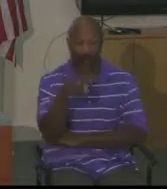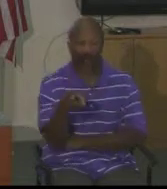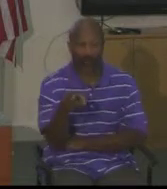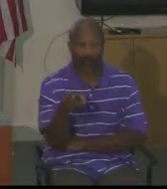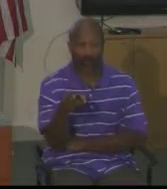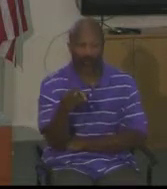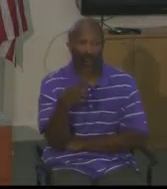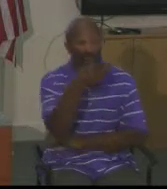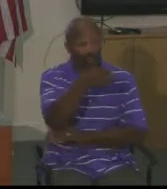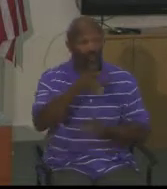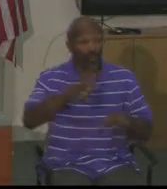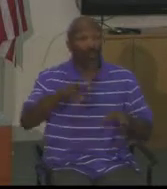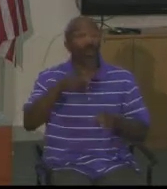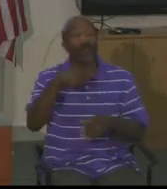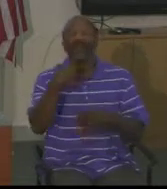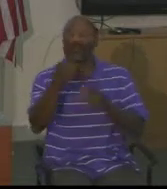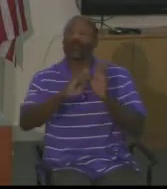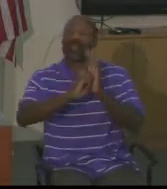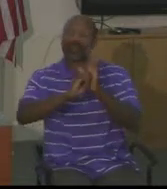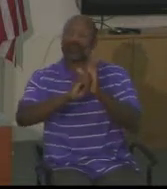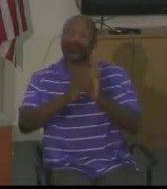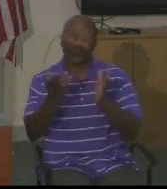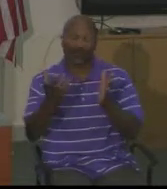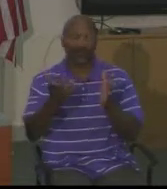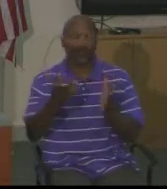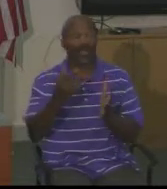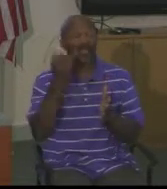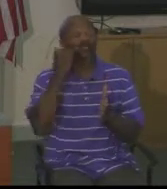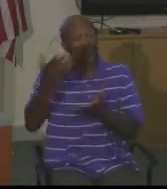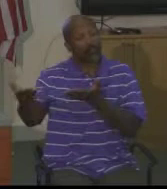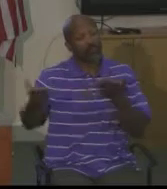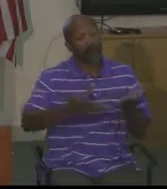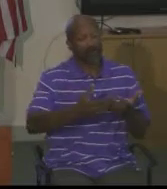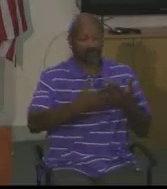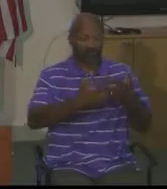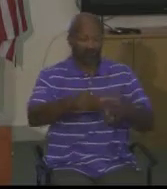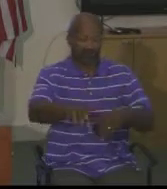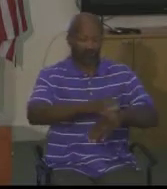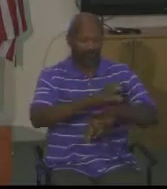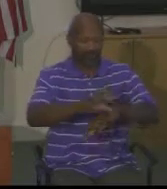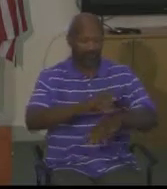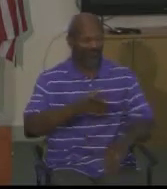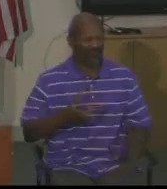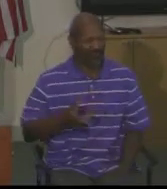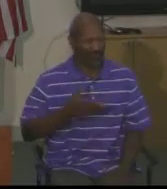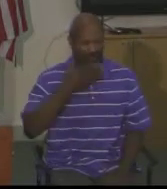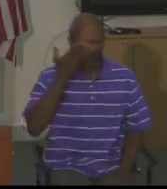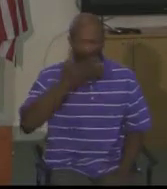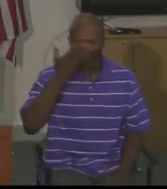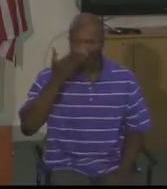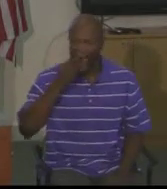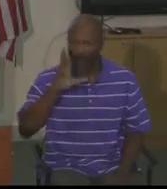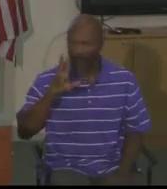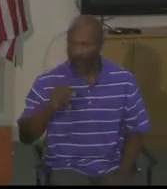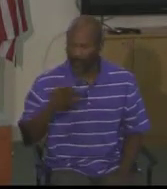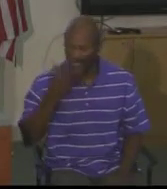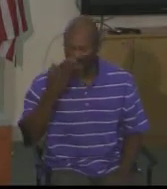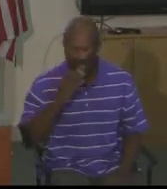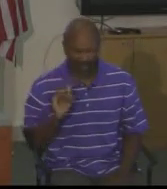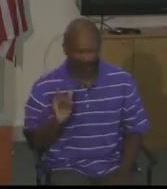If you go and let me give you an example. If they bring you a machine and it smells like it's burnt, like something